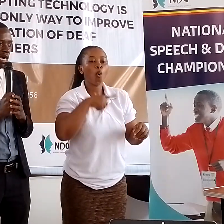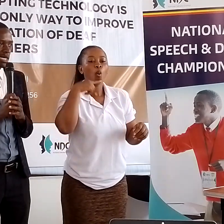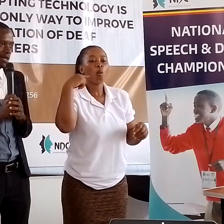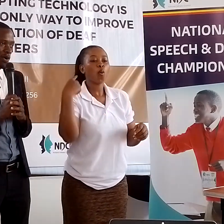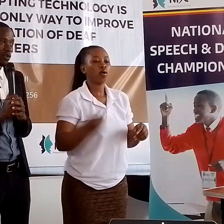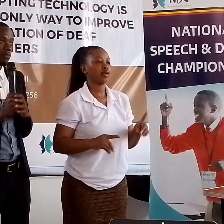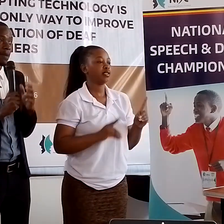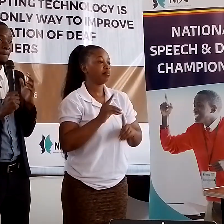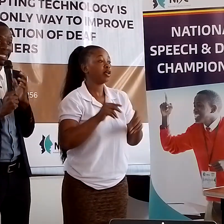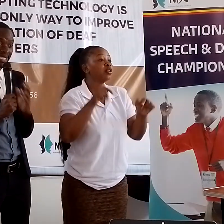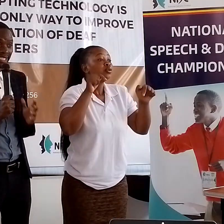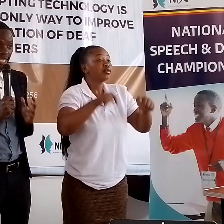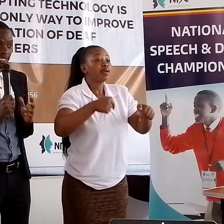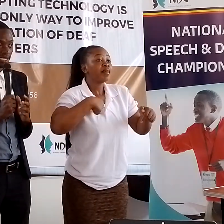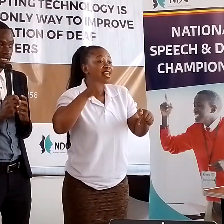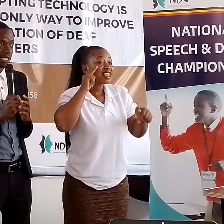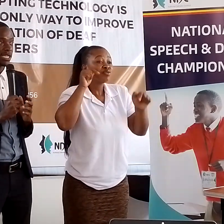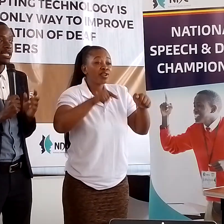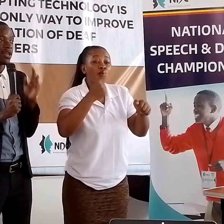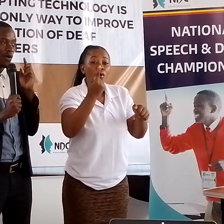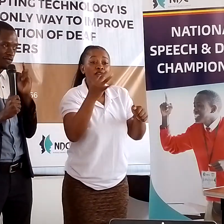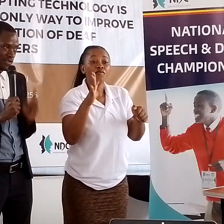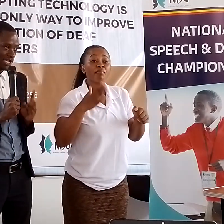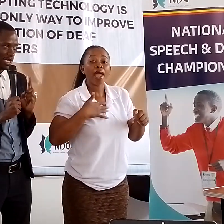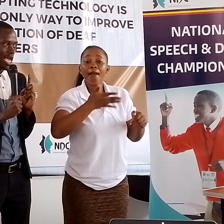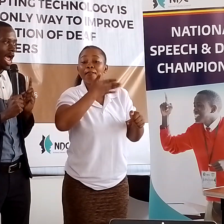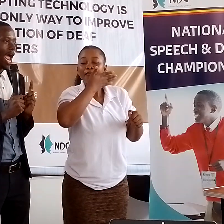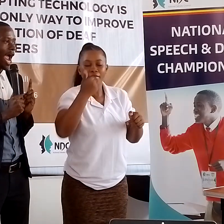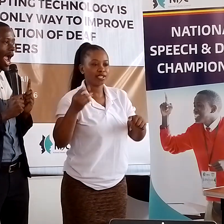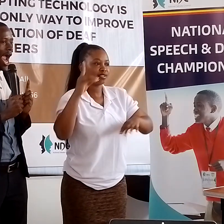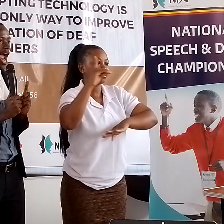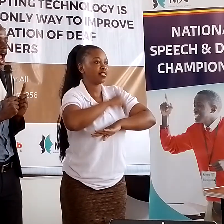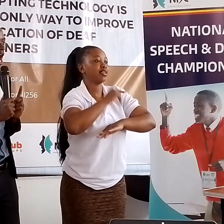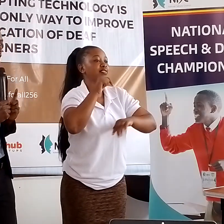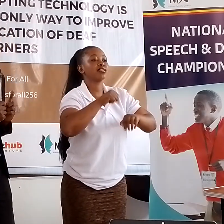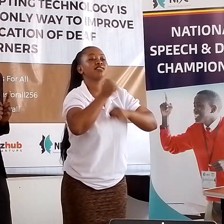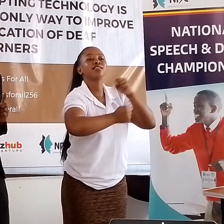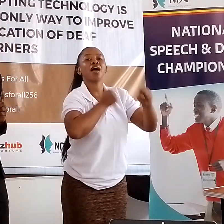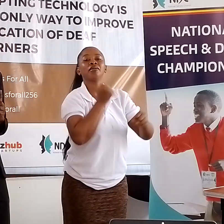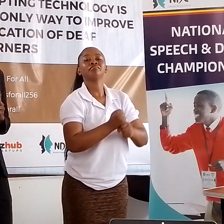will mark one of my best days of this year.